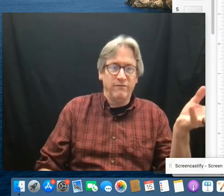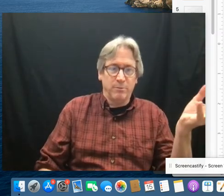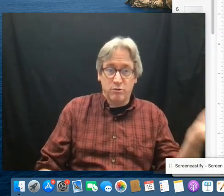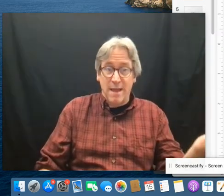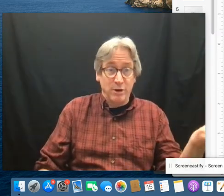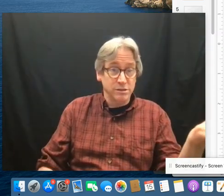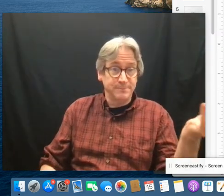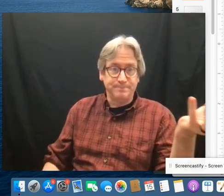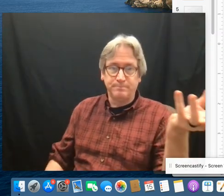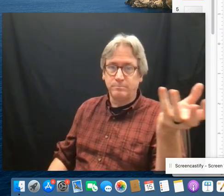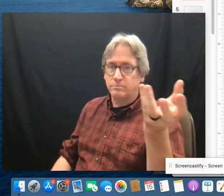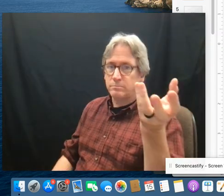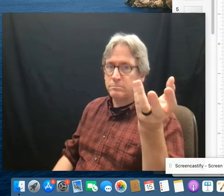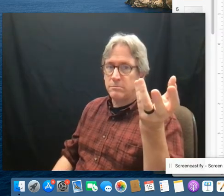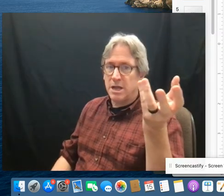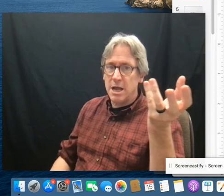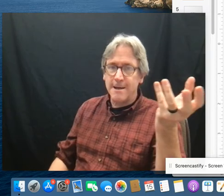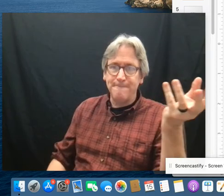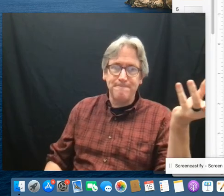more of the parameters.